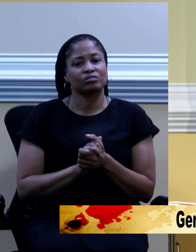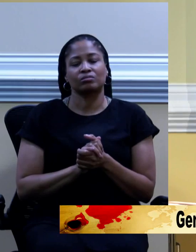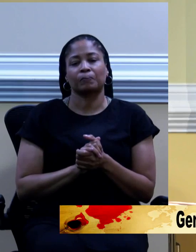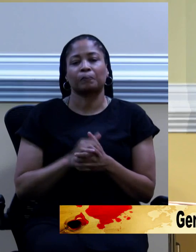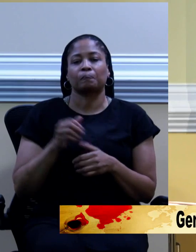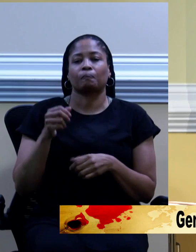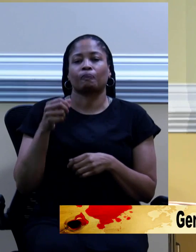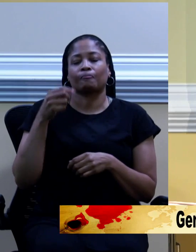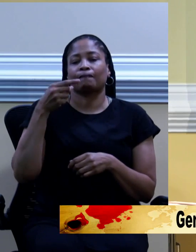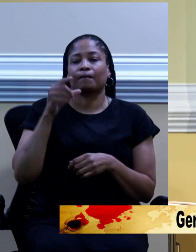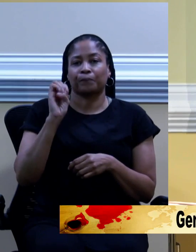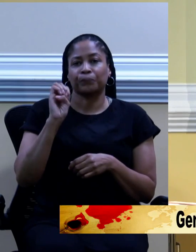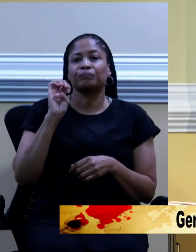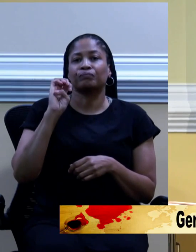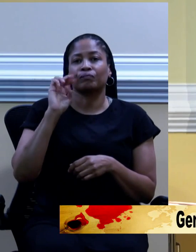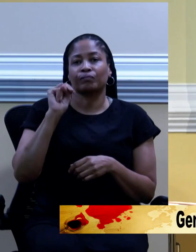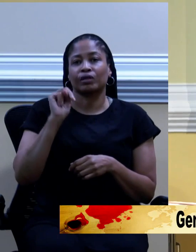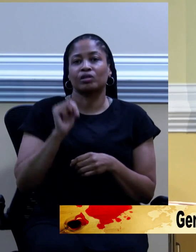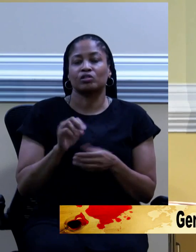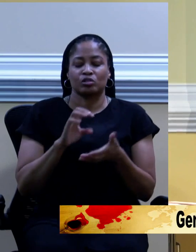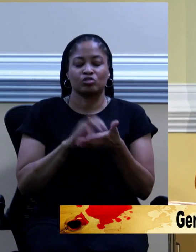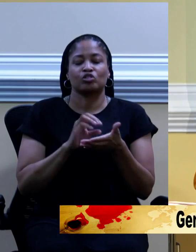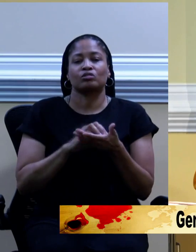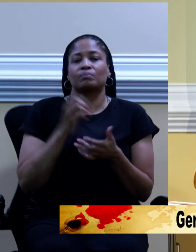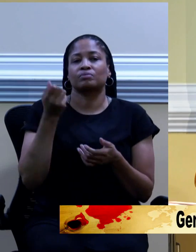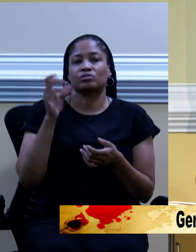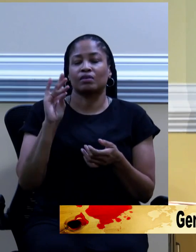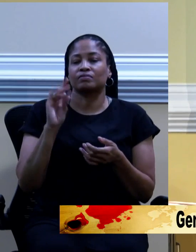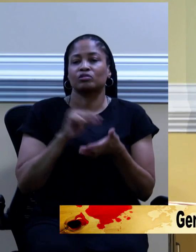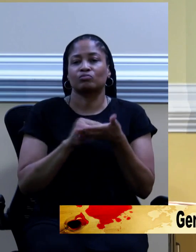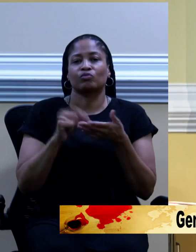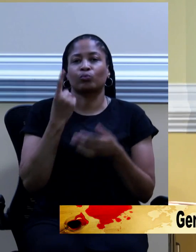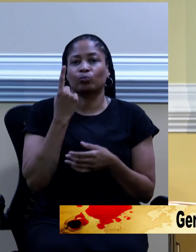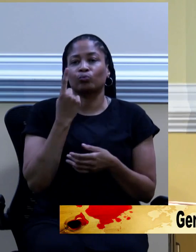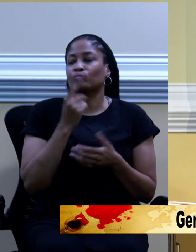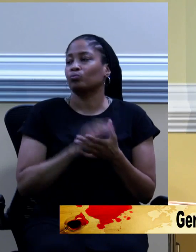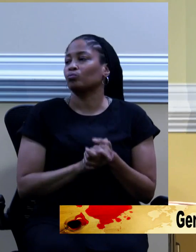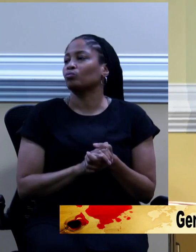Genesis 17 and verse 1.